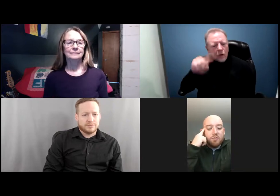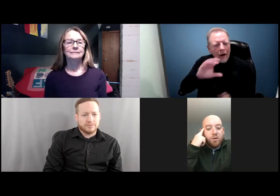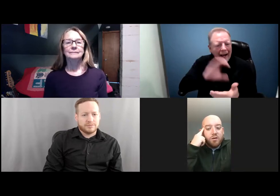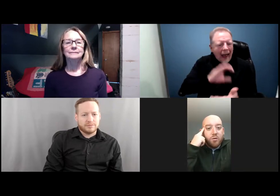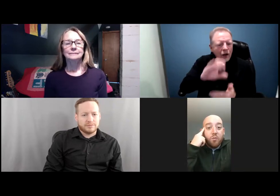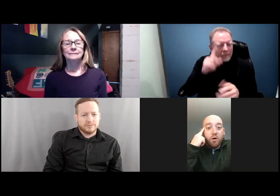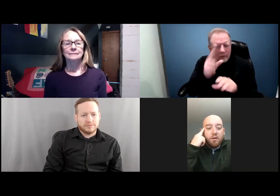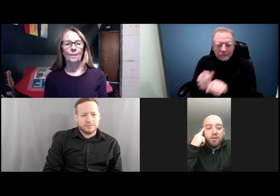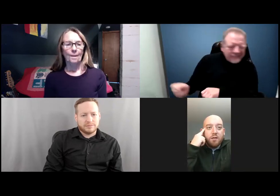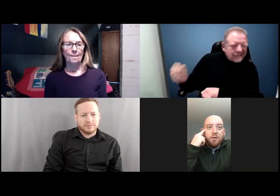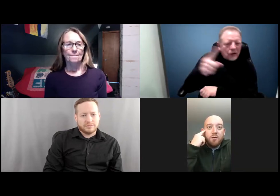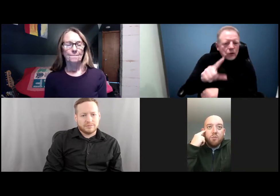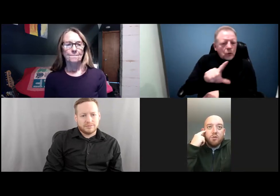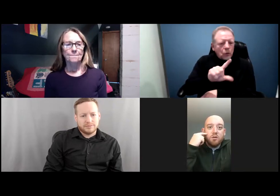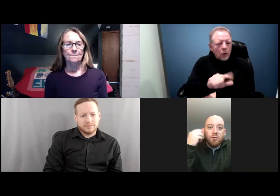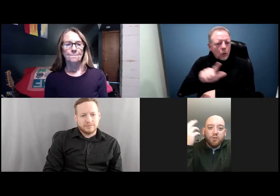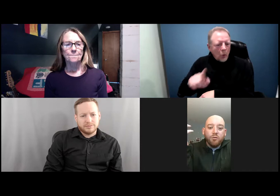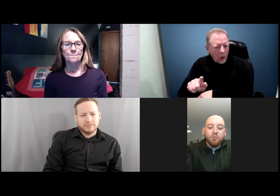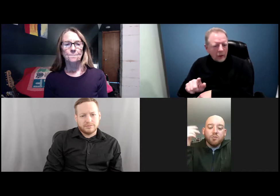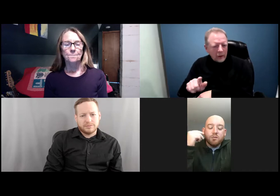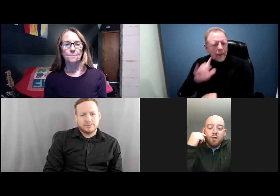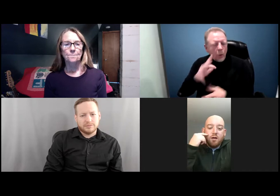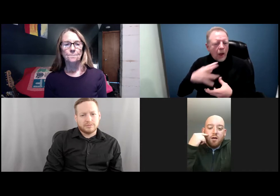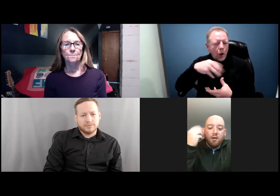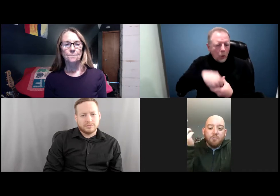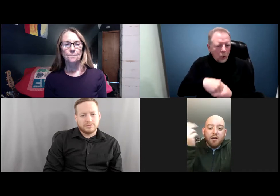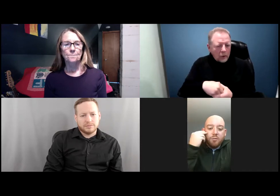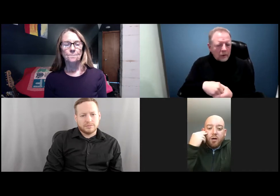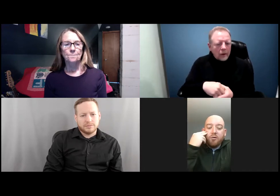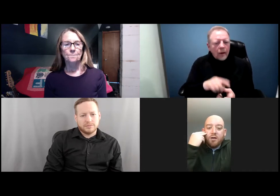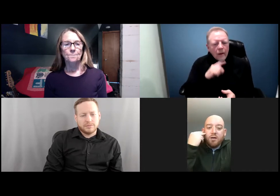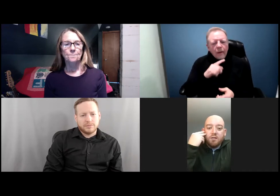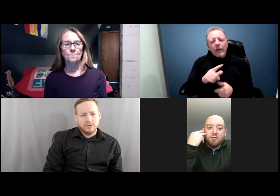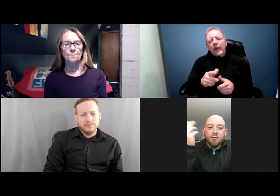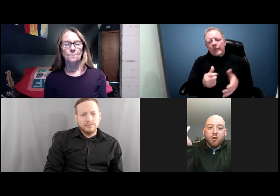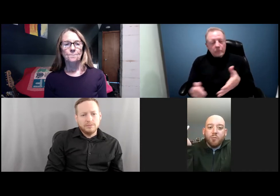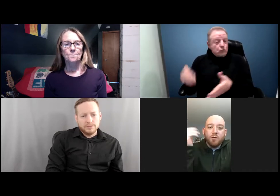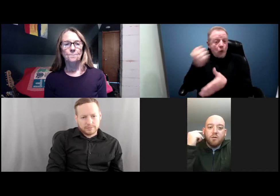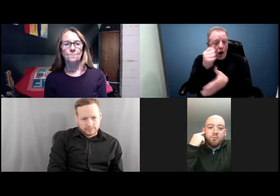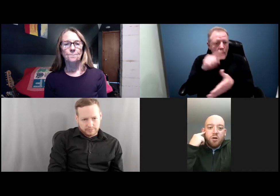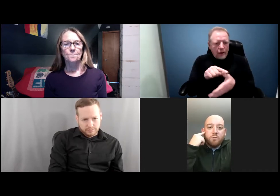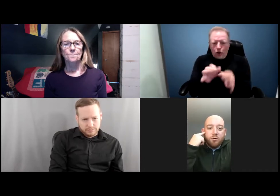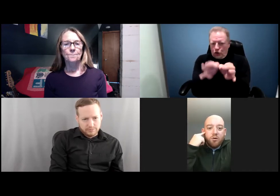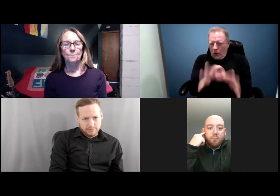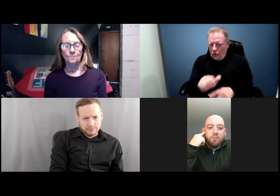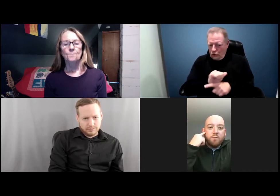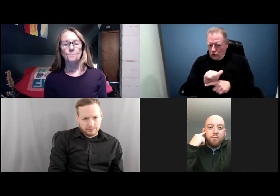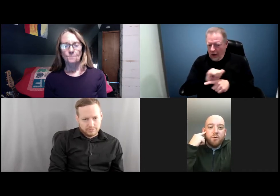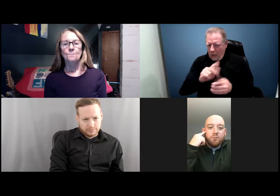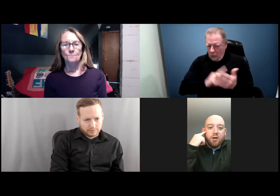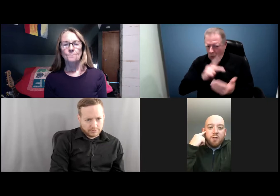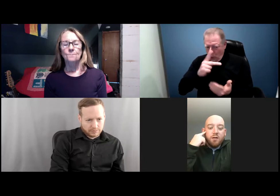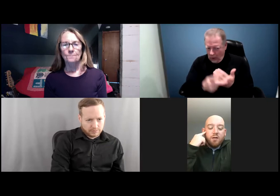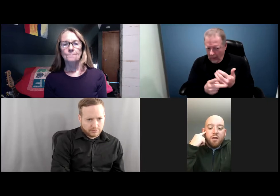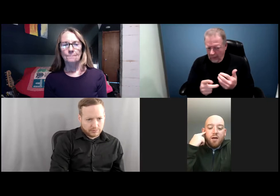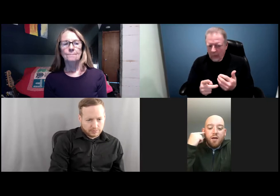year 2021, which includes the biggest priority is the interpreter training program with